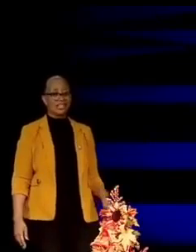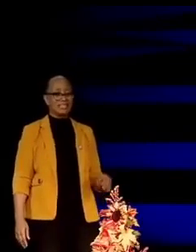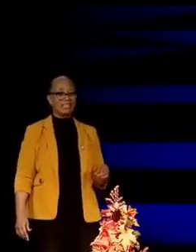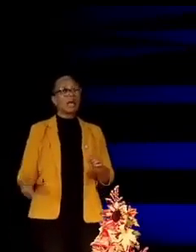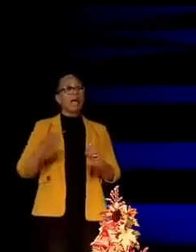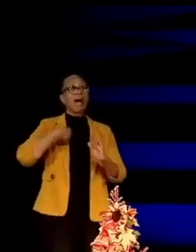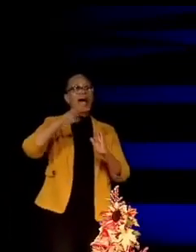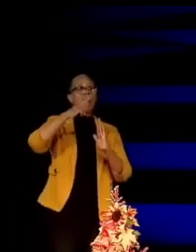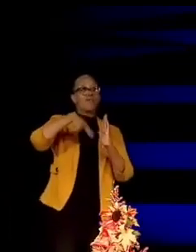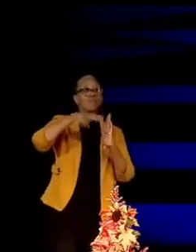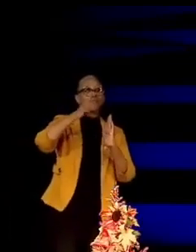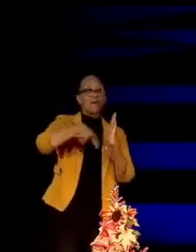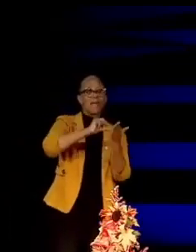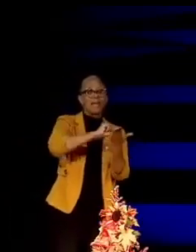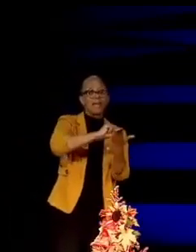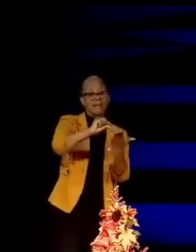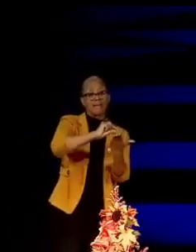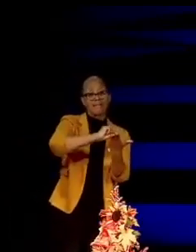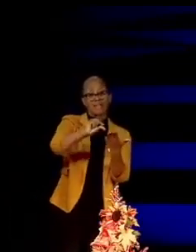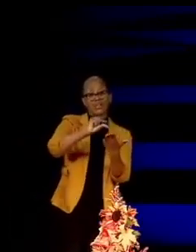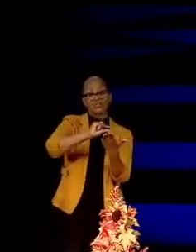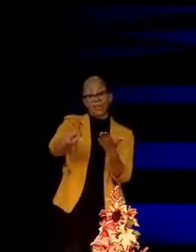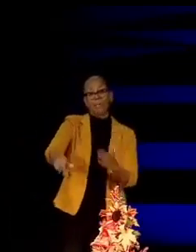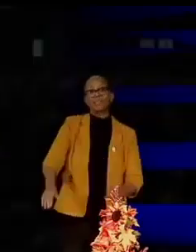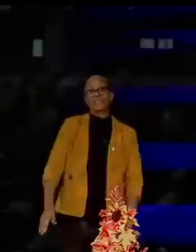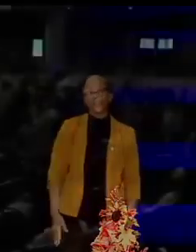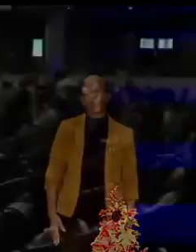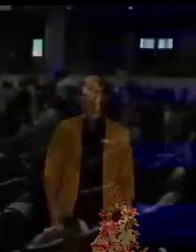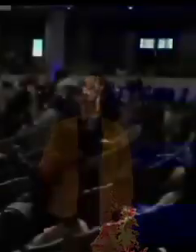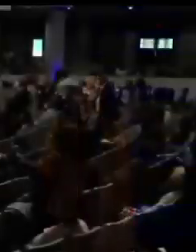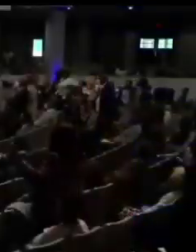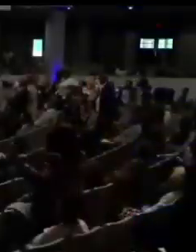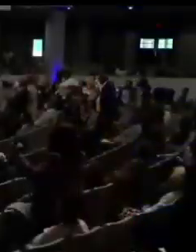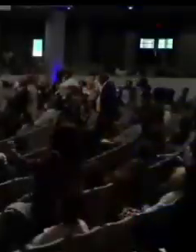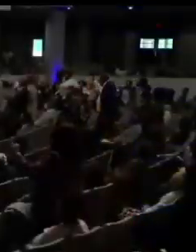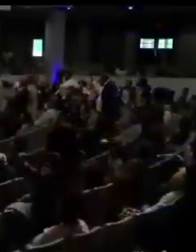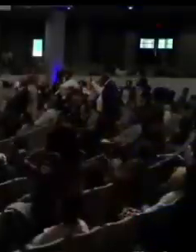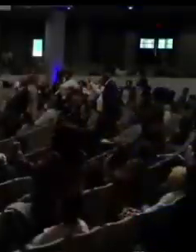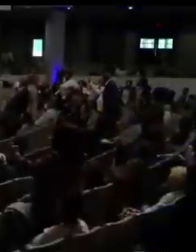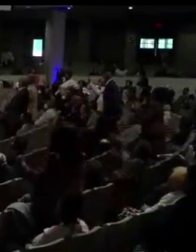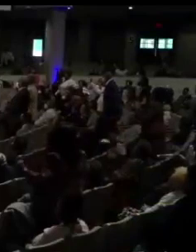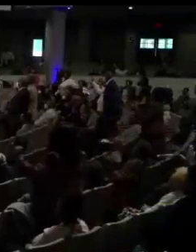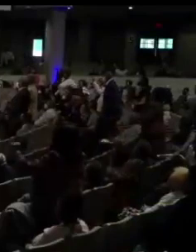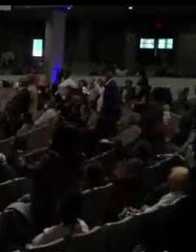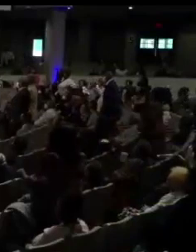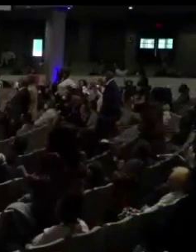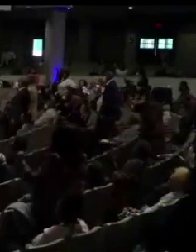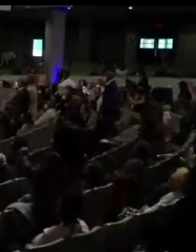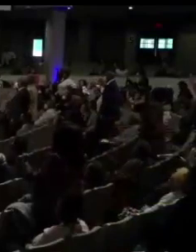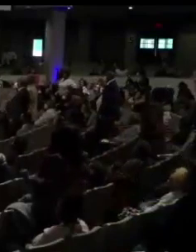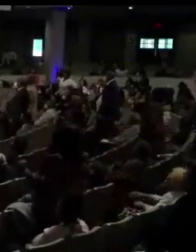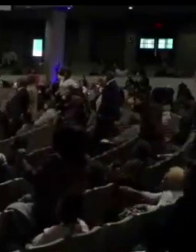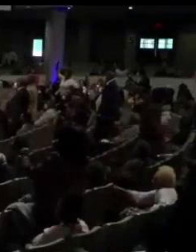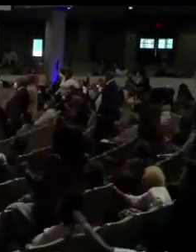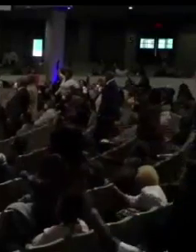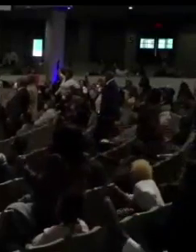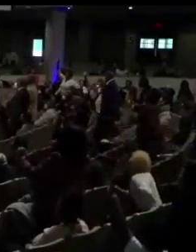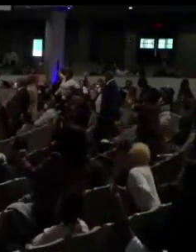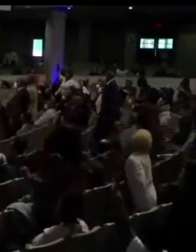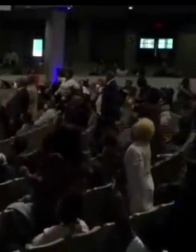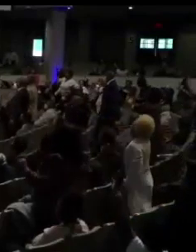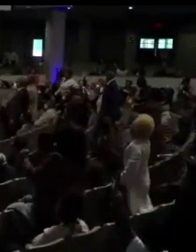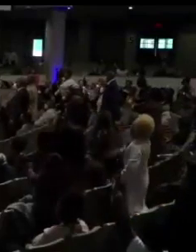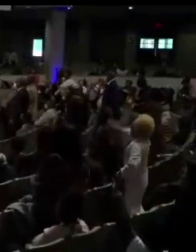scripture. I researched the scripture. And it told me that I was fearfully and